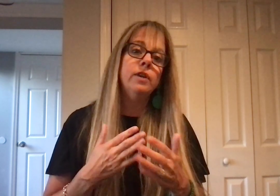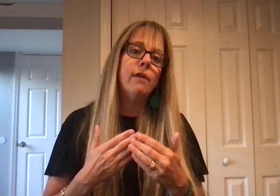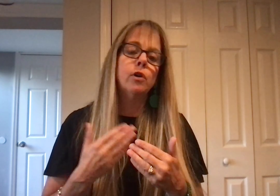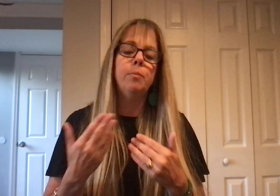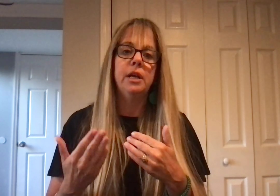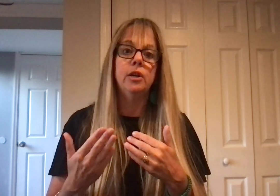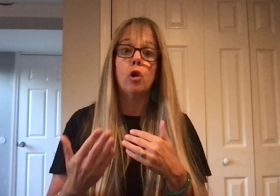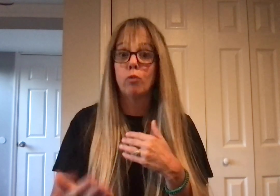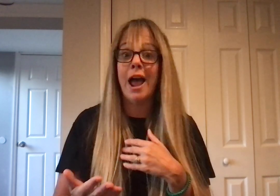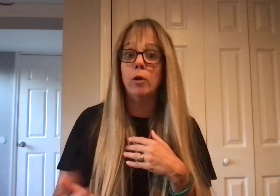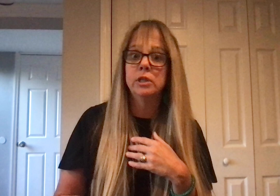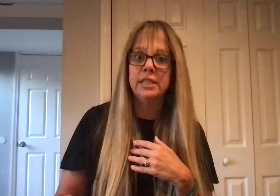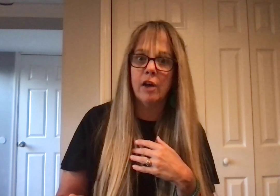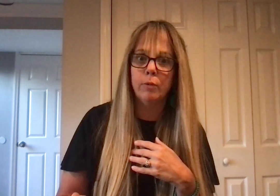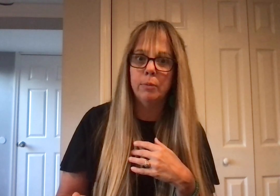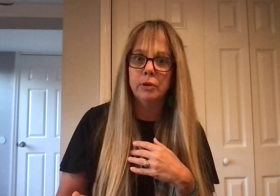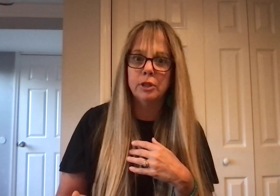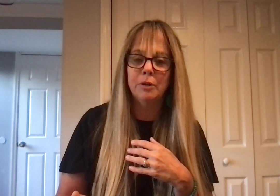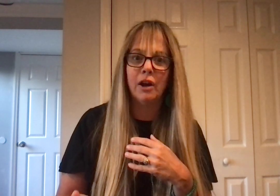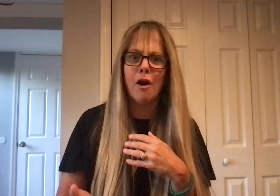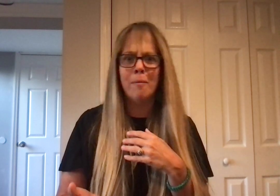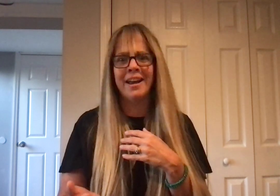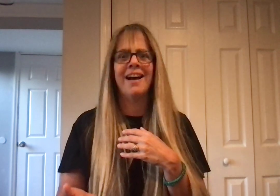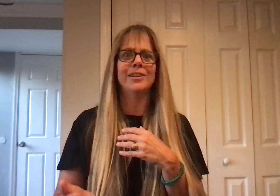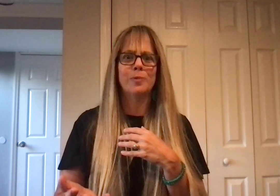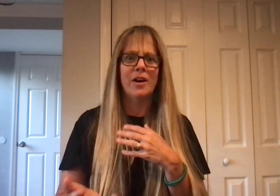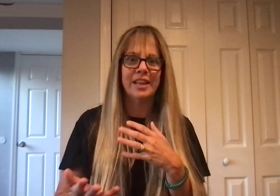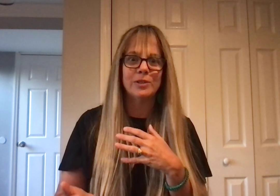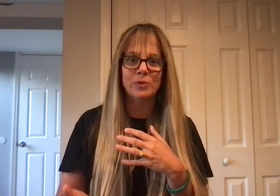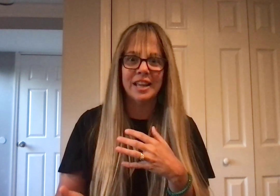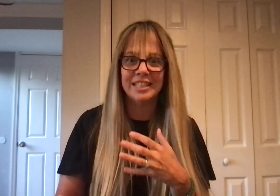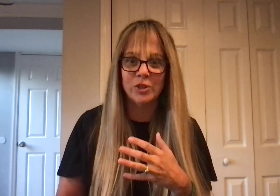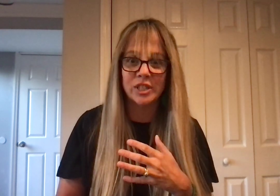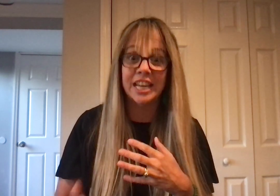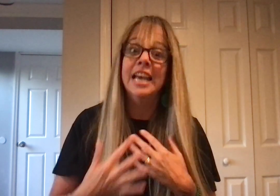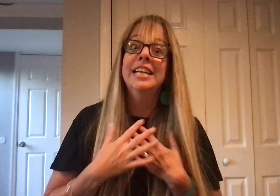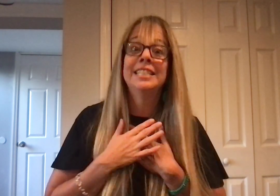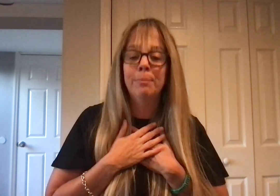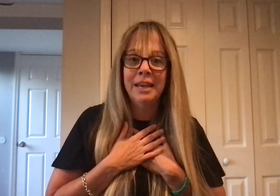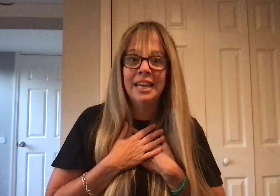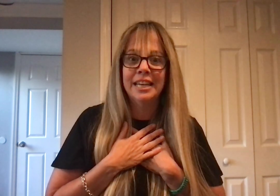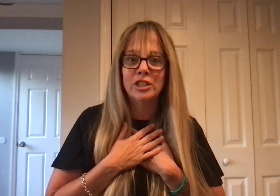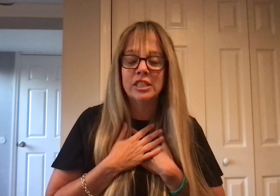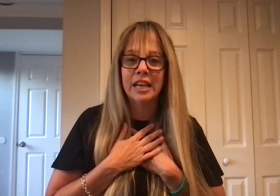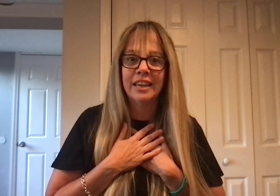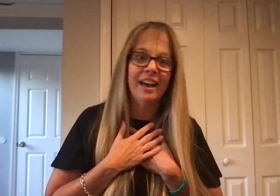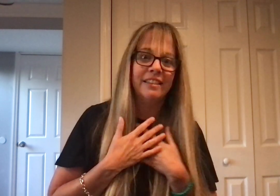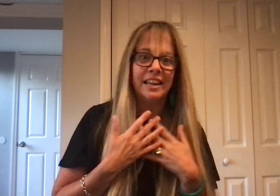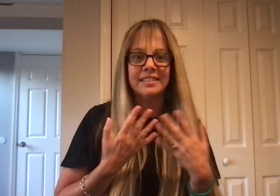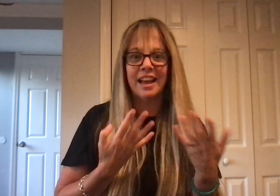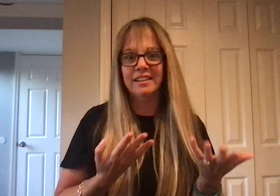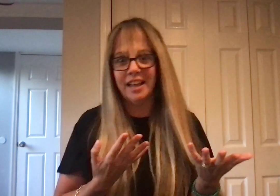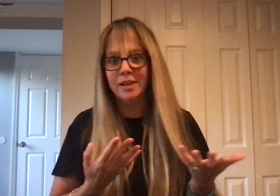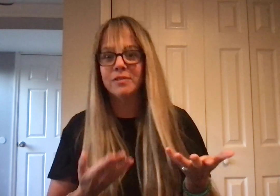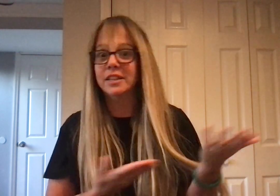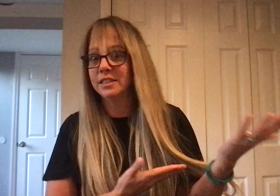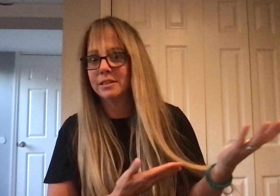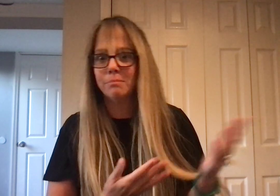never been around deaf people, to be like, oh my gosh, wow, that's interesting. To me, it's just like, yeah, that's kind of life because my